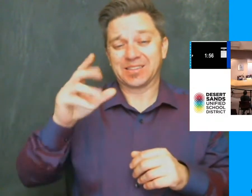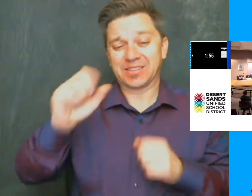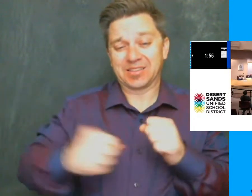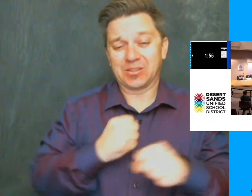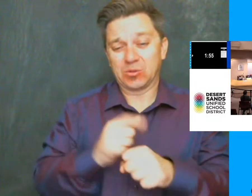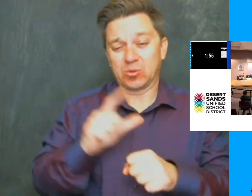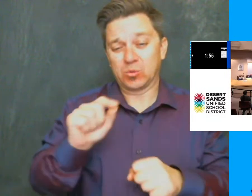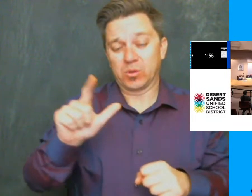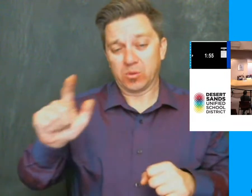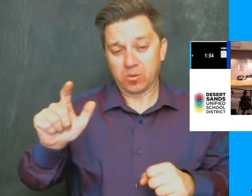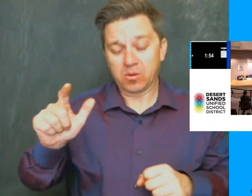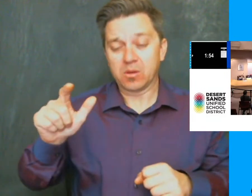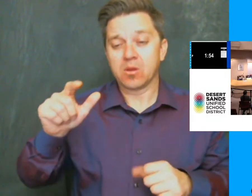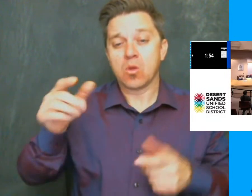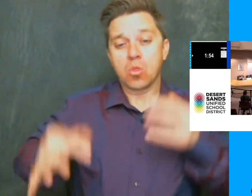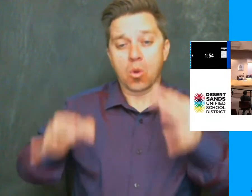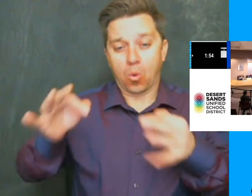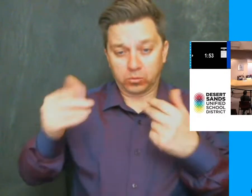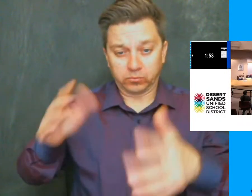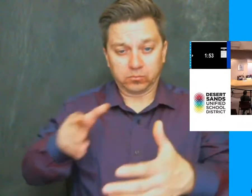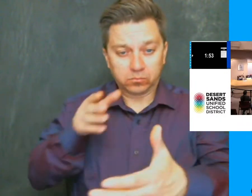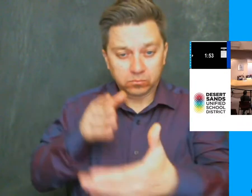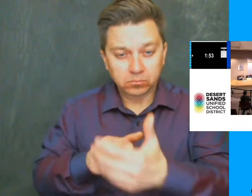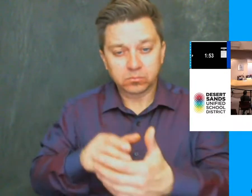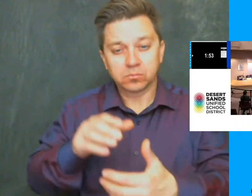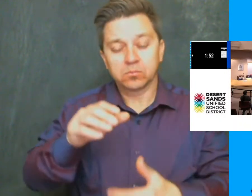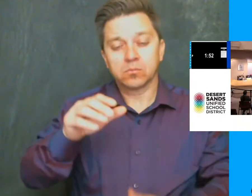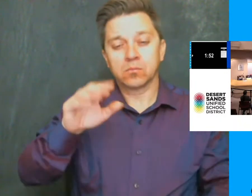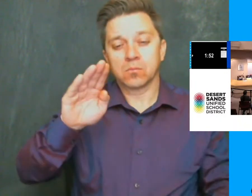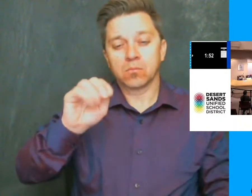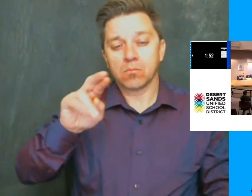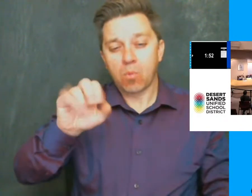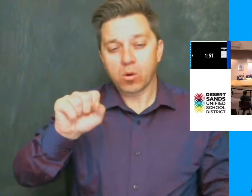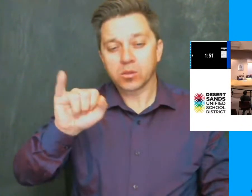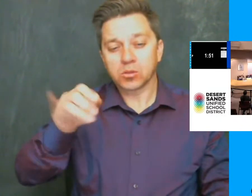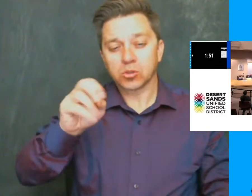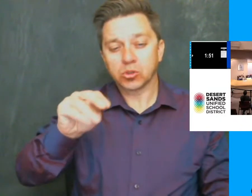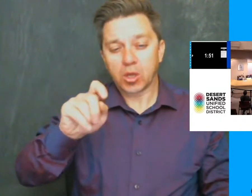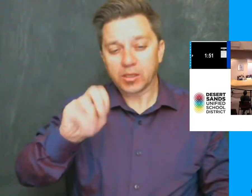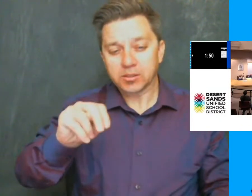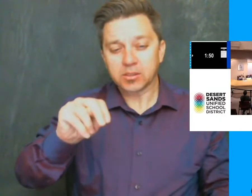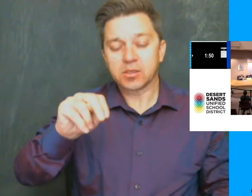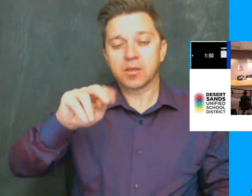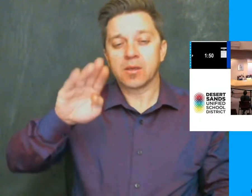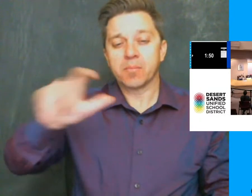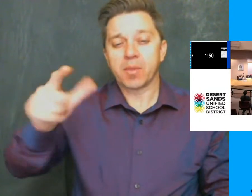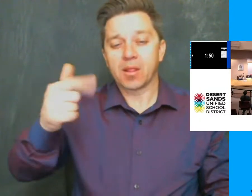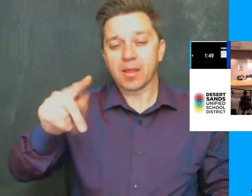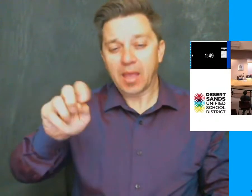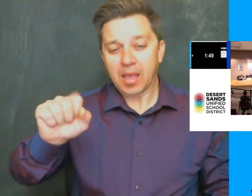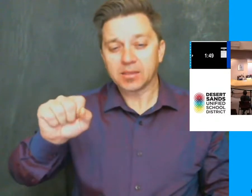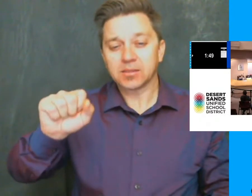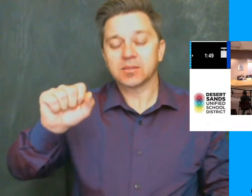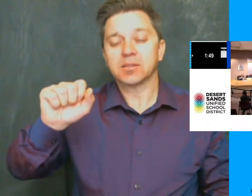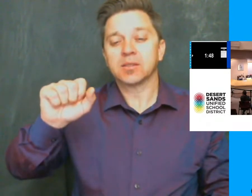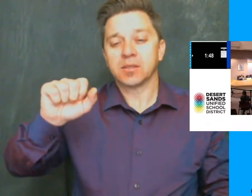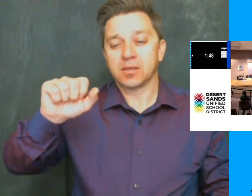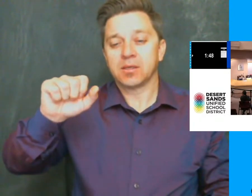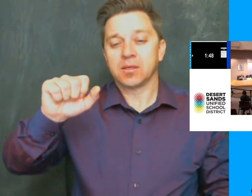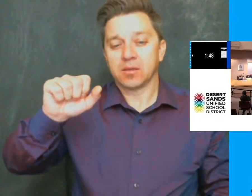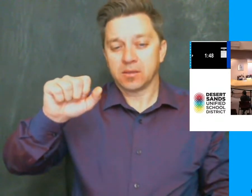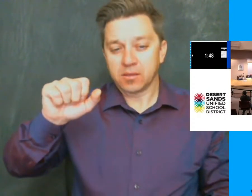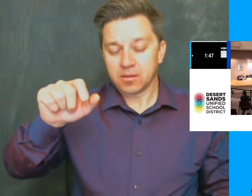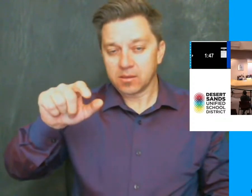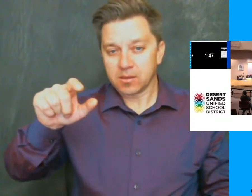United Kingdom courts have sued Boris Johnson, Bill Gates, and Dr. Fauci in that order in the Nuremberg